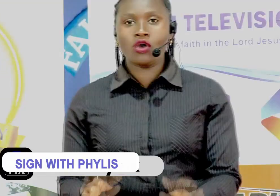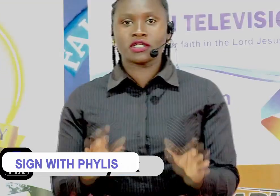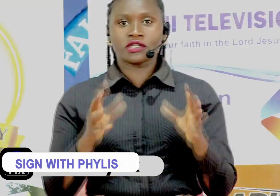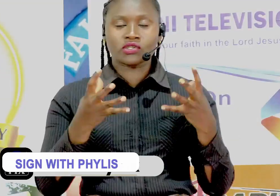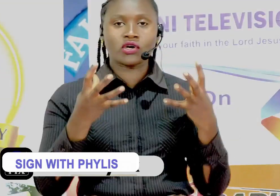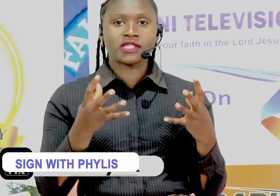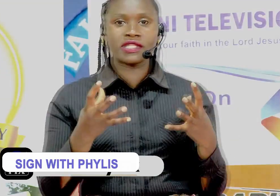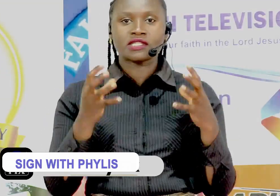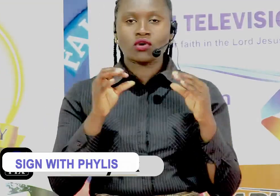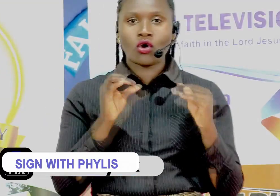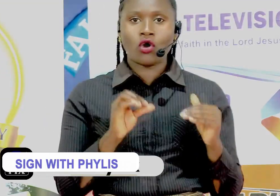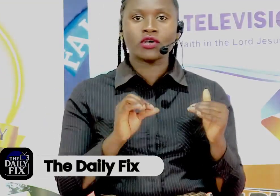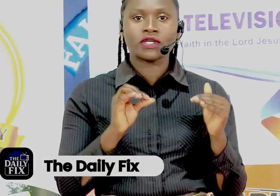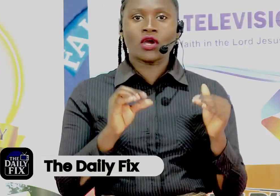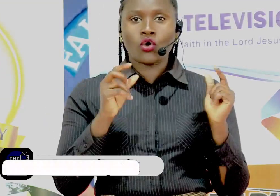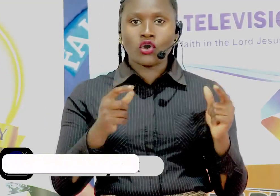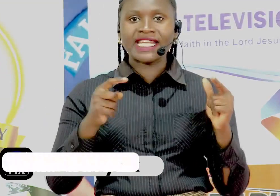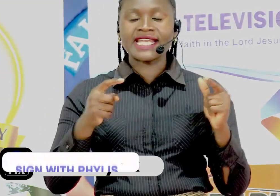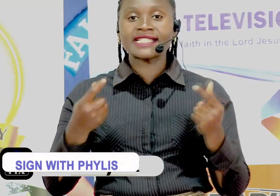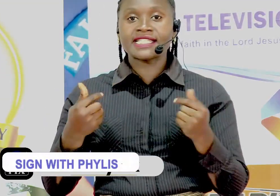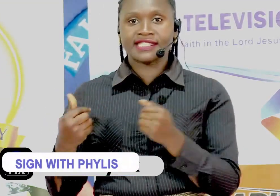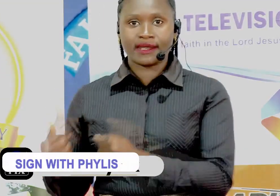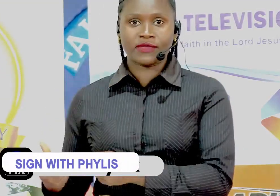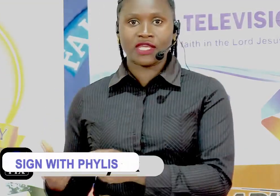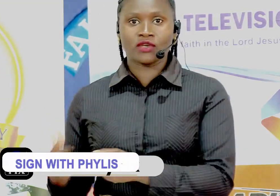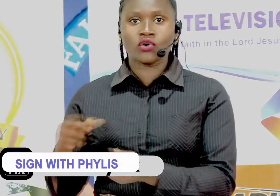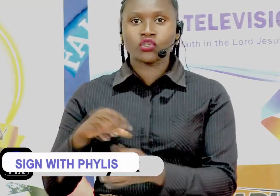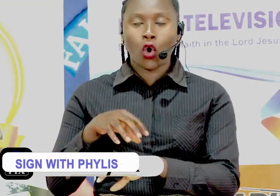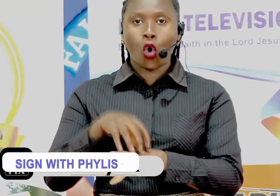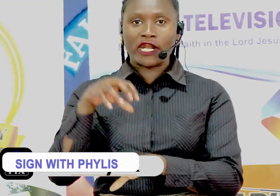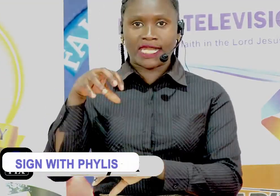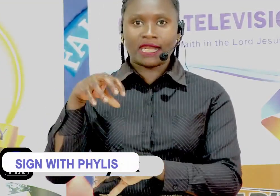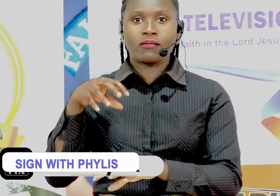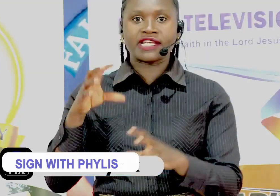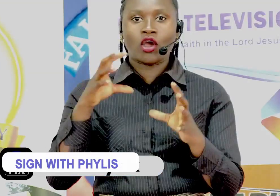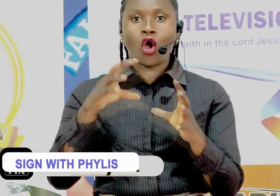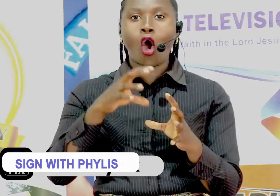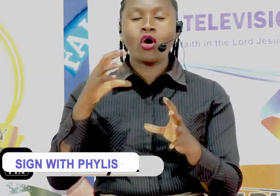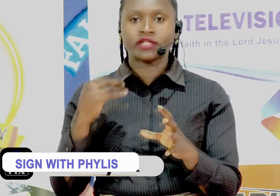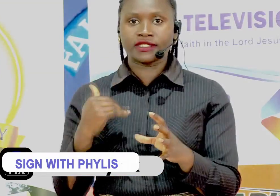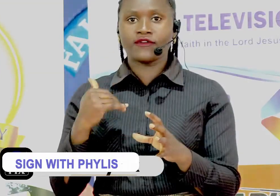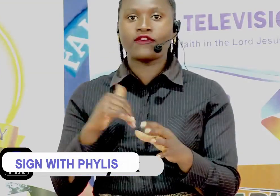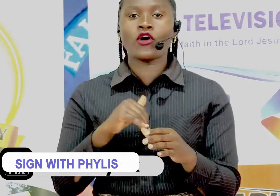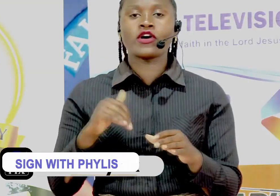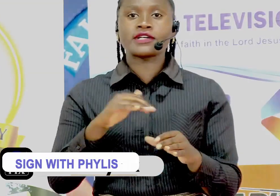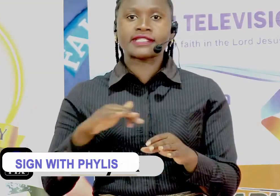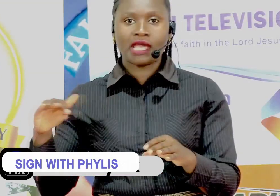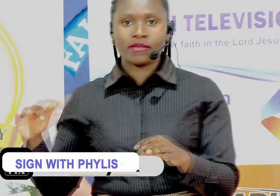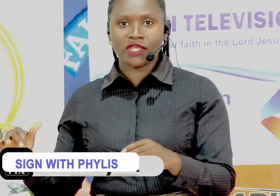So this is owning something, not on, but on for something.